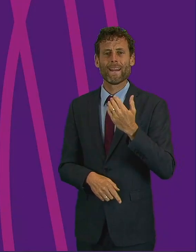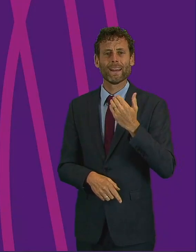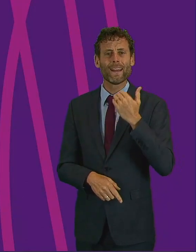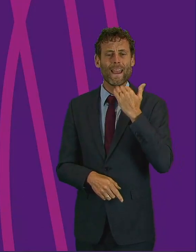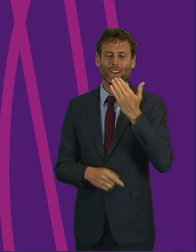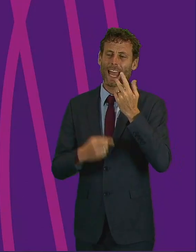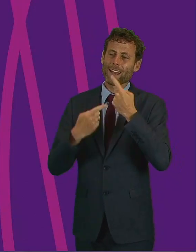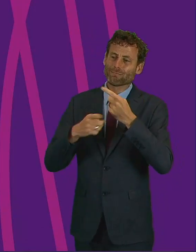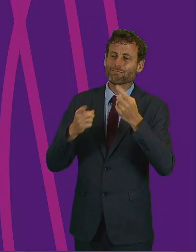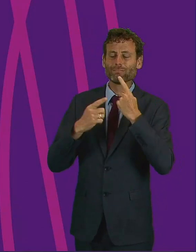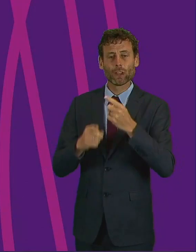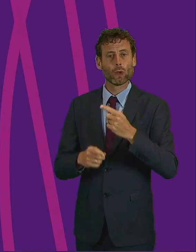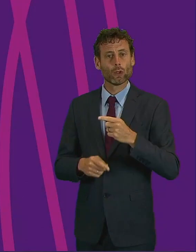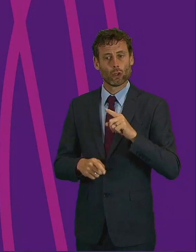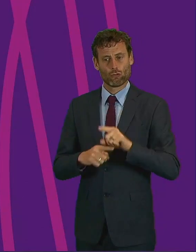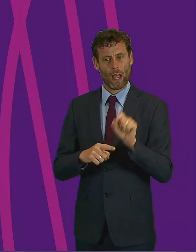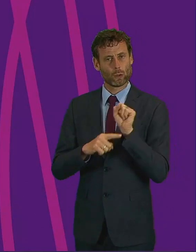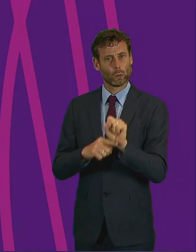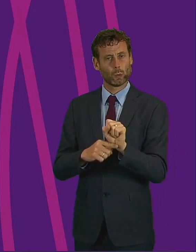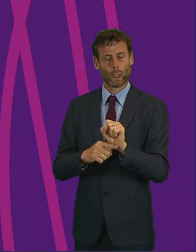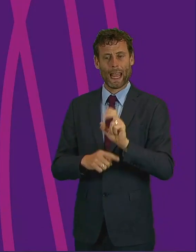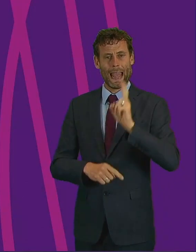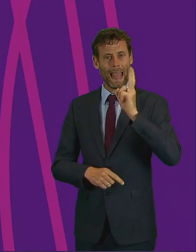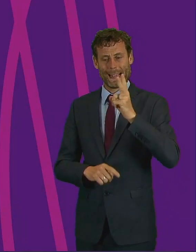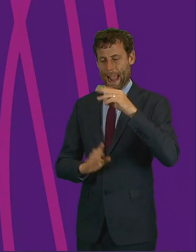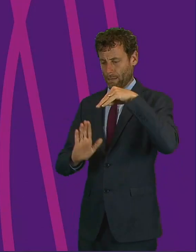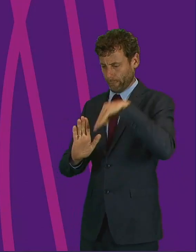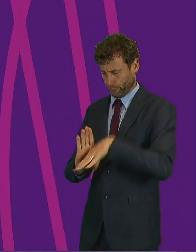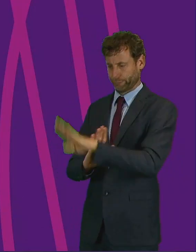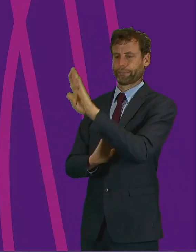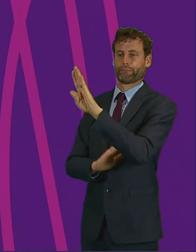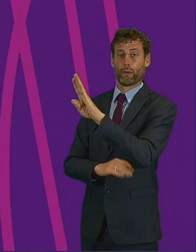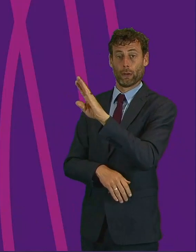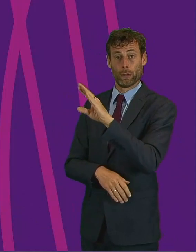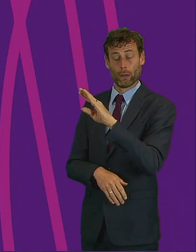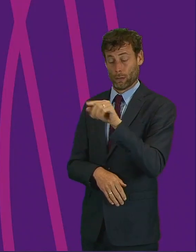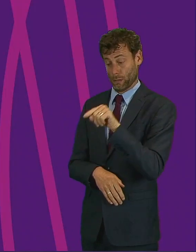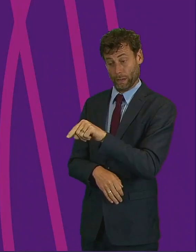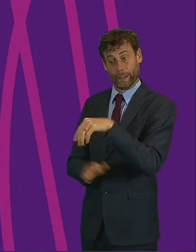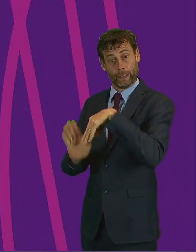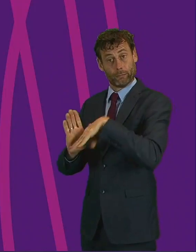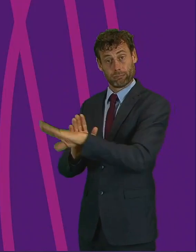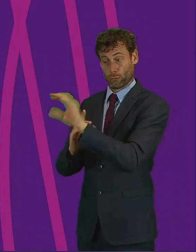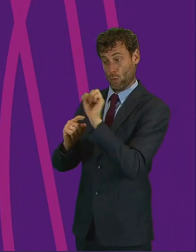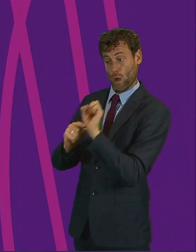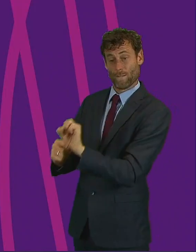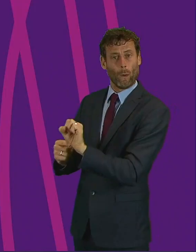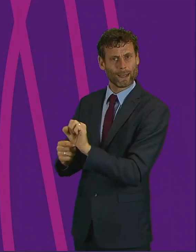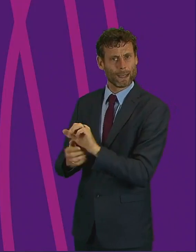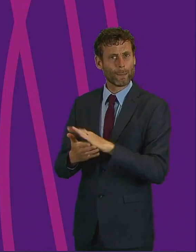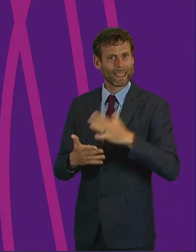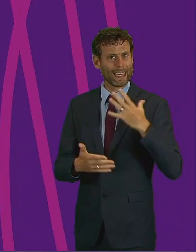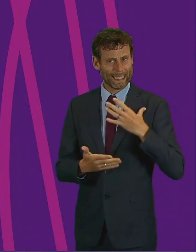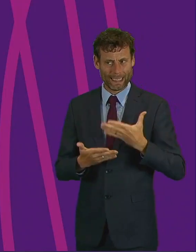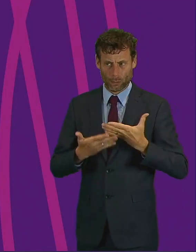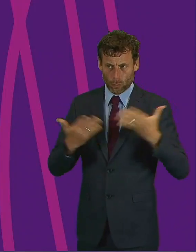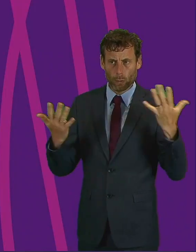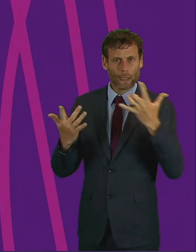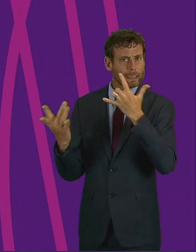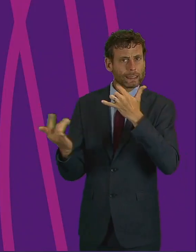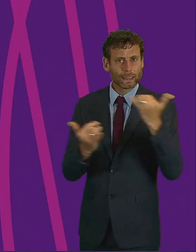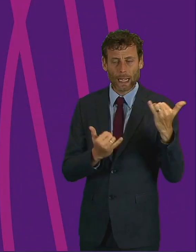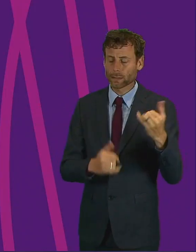avoid a second spike. That requires delivery on testing. The First Minister says it's improving. Let me then share some